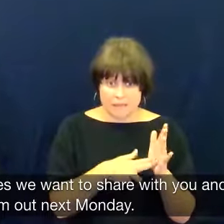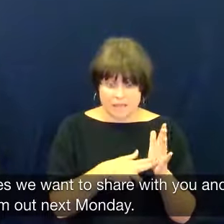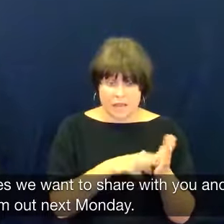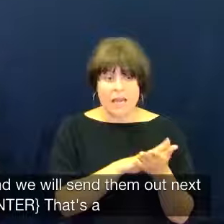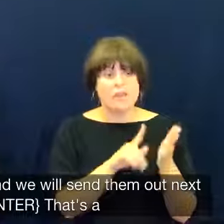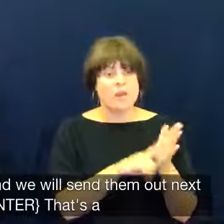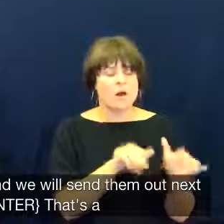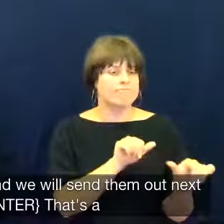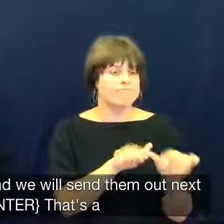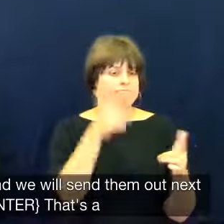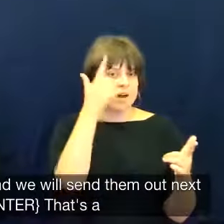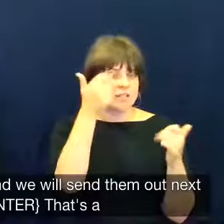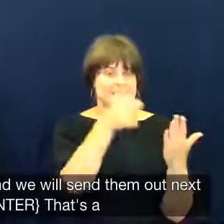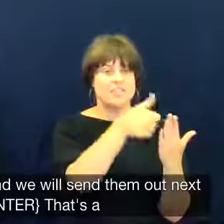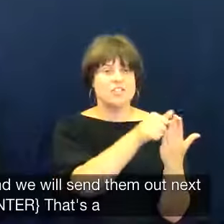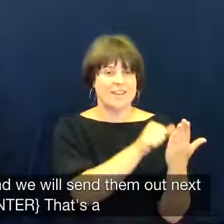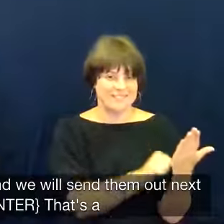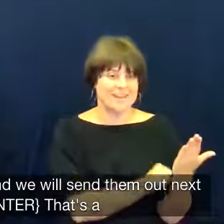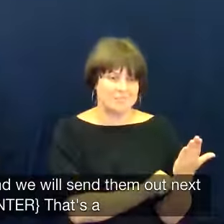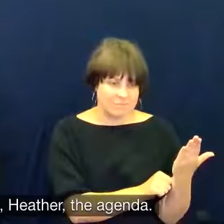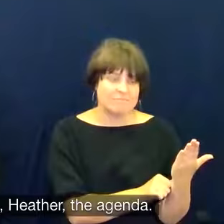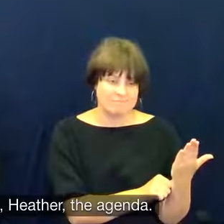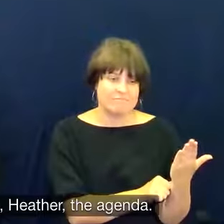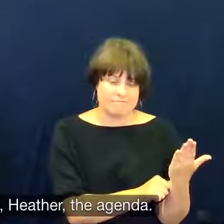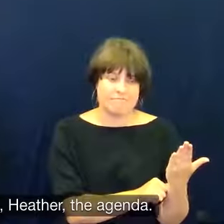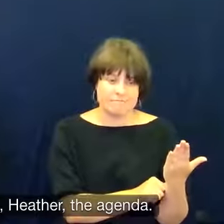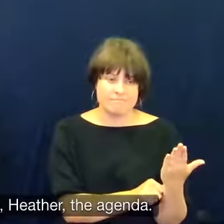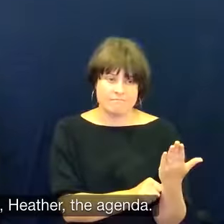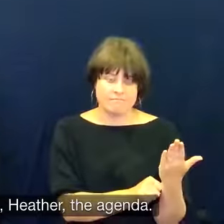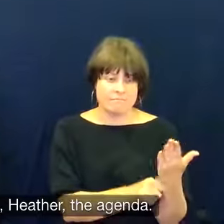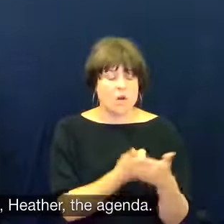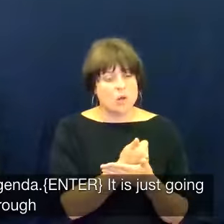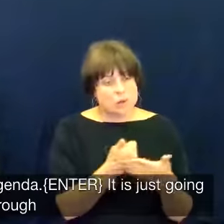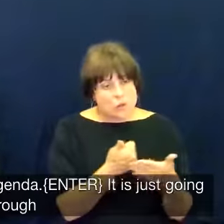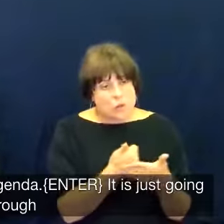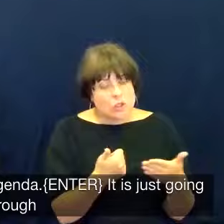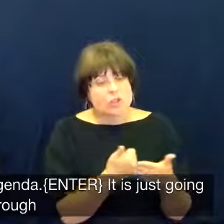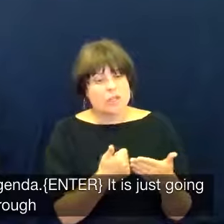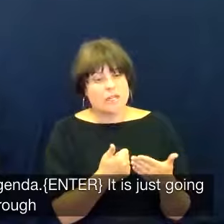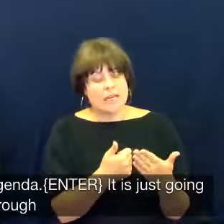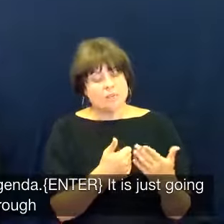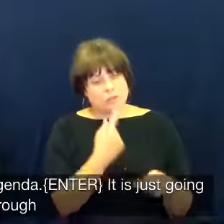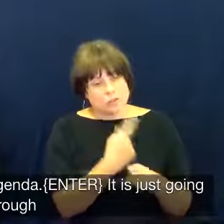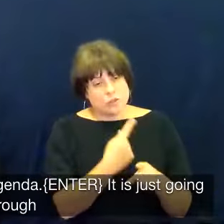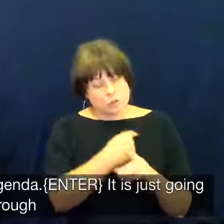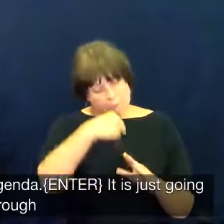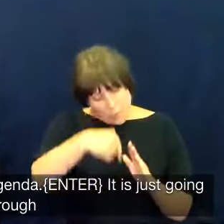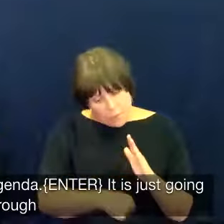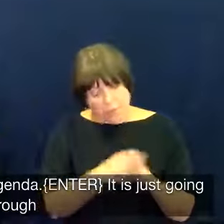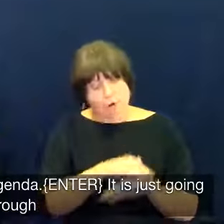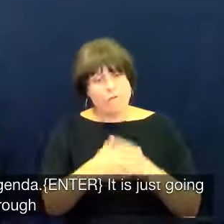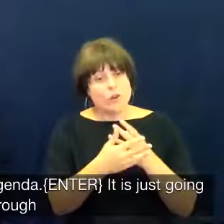agenda. Usually the agenda is just going through in a bit more detail and talking you through the resources, so you're more